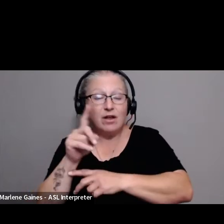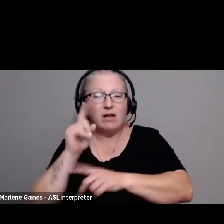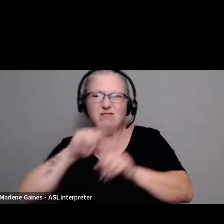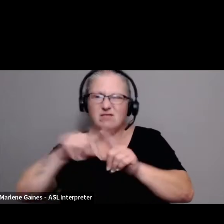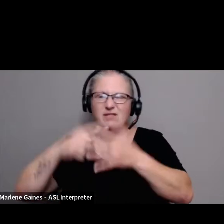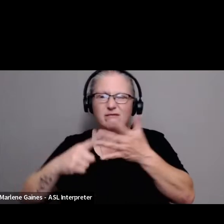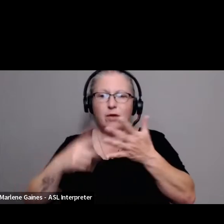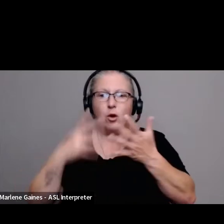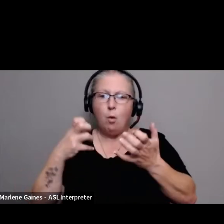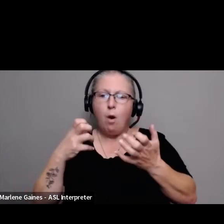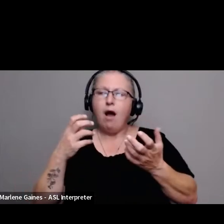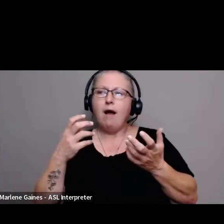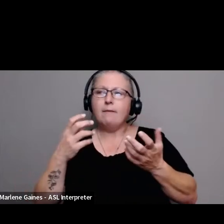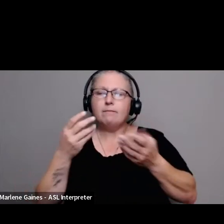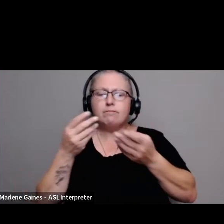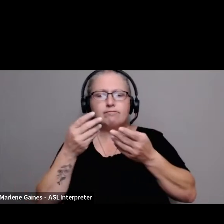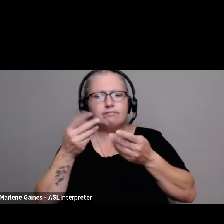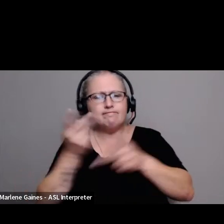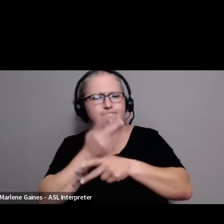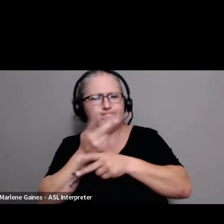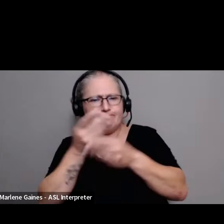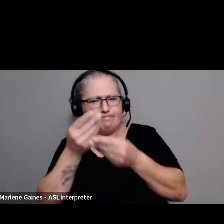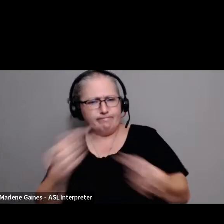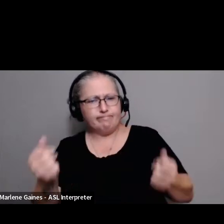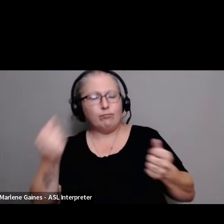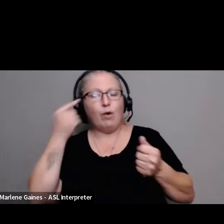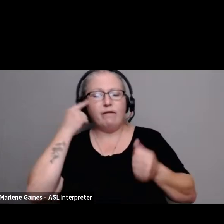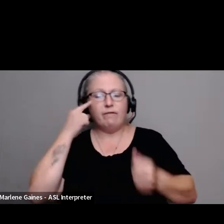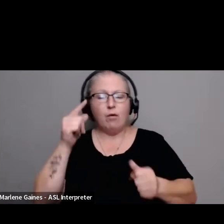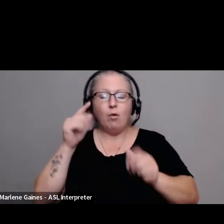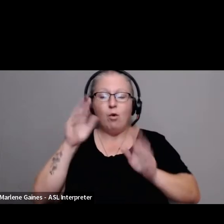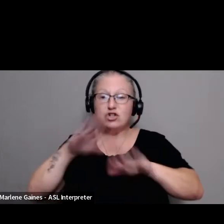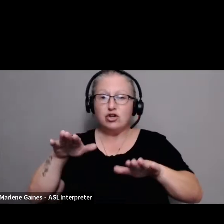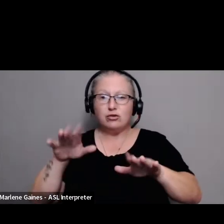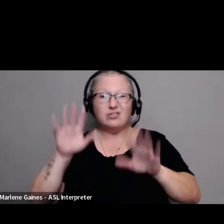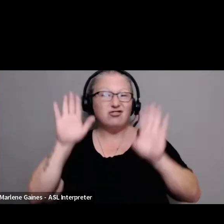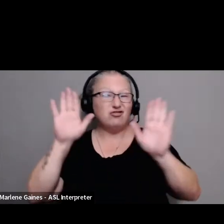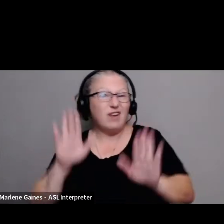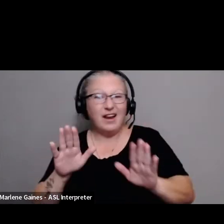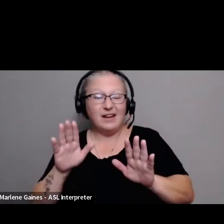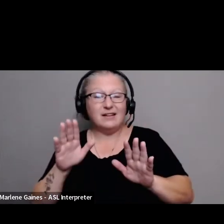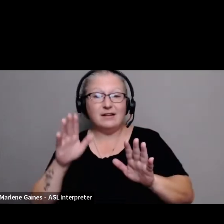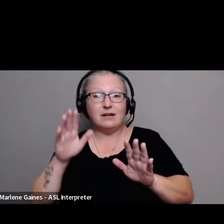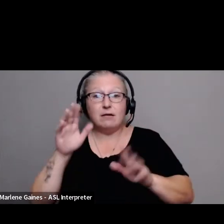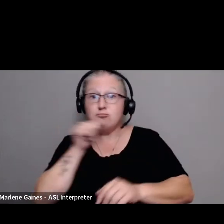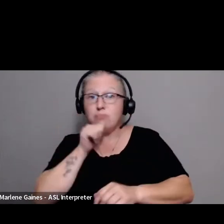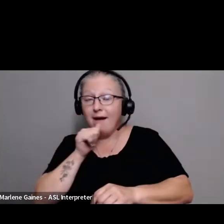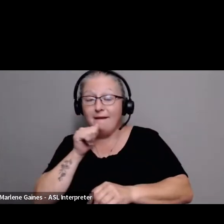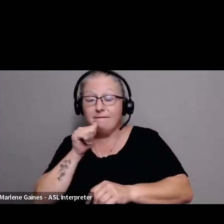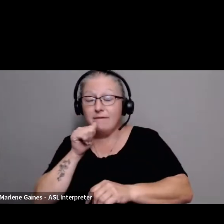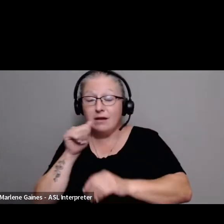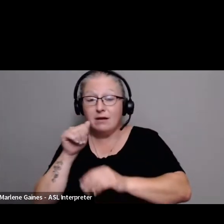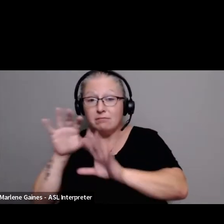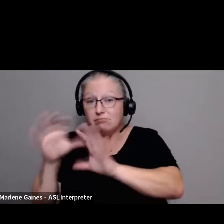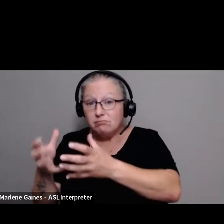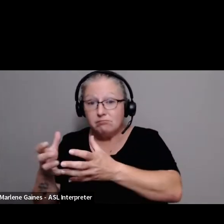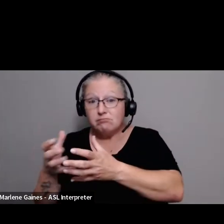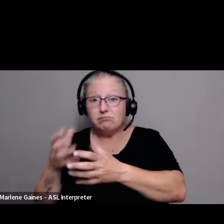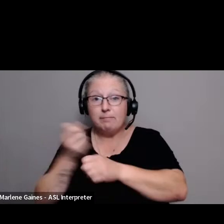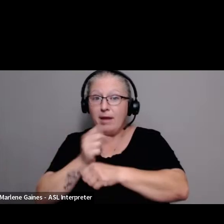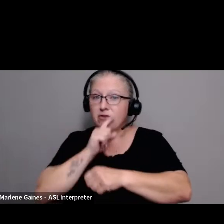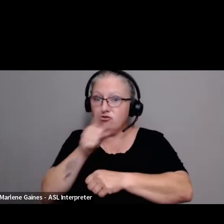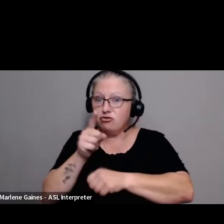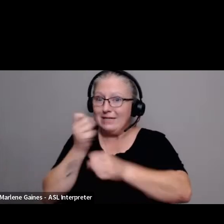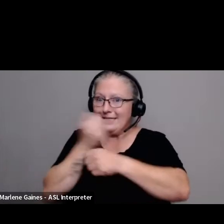have a solution that would be great for kids. It can operate either as a private channel, so you can be assured of safety for